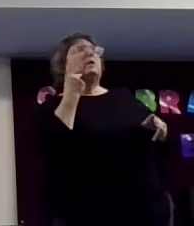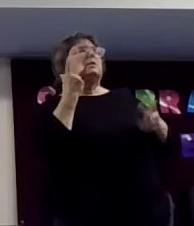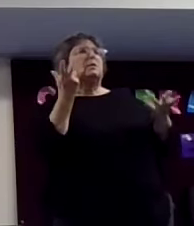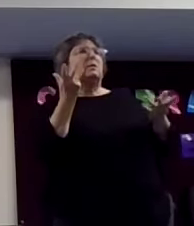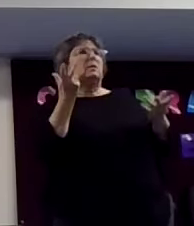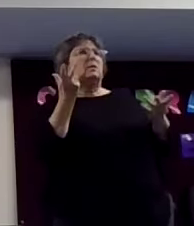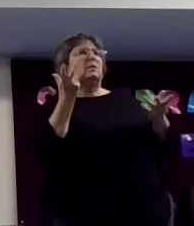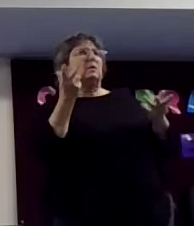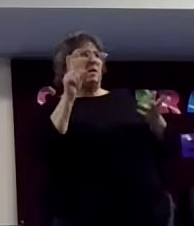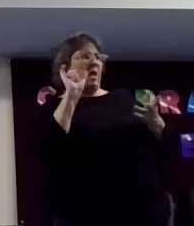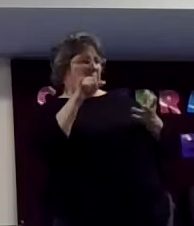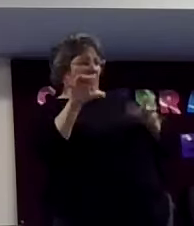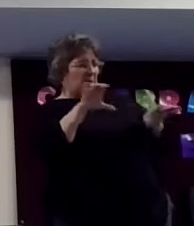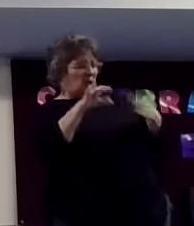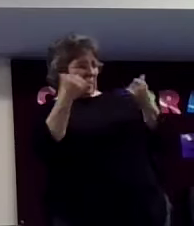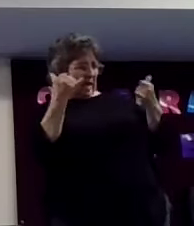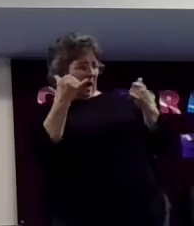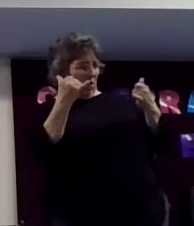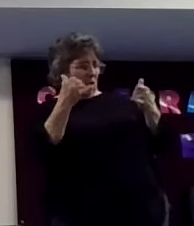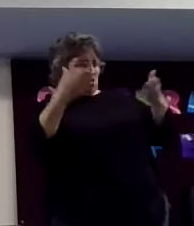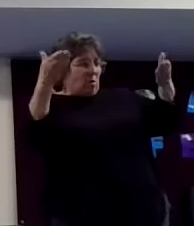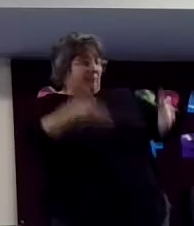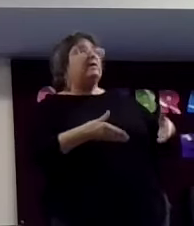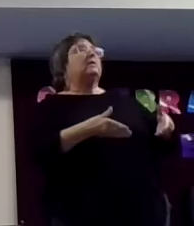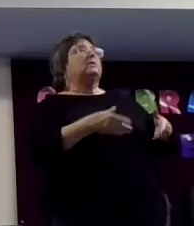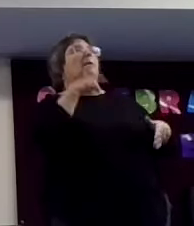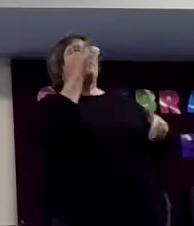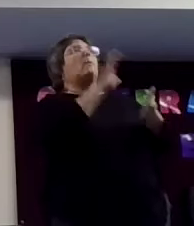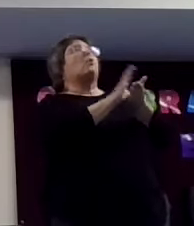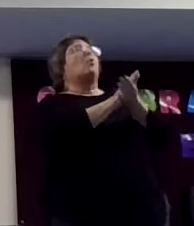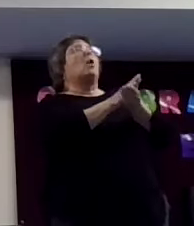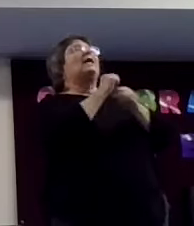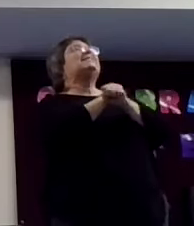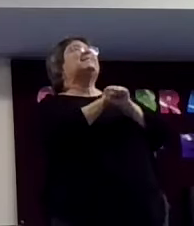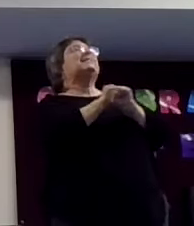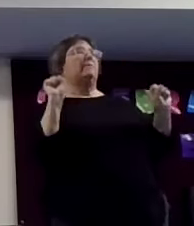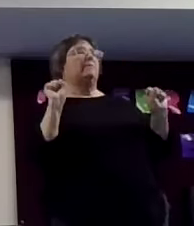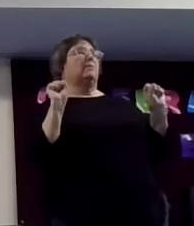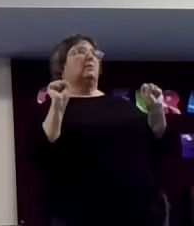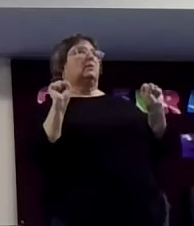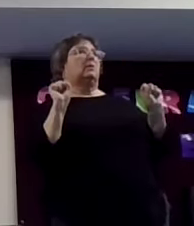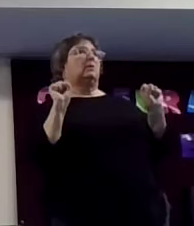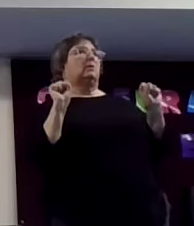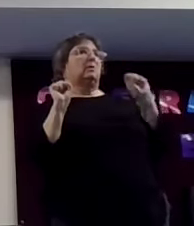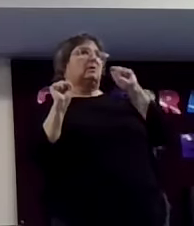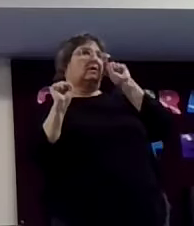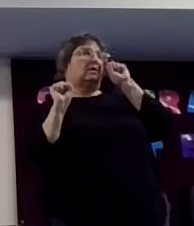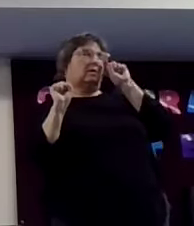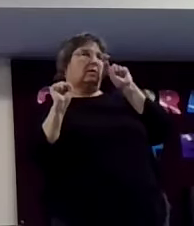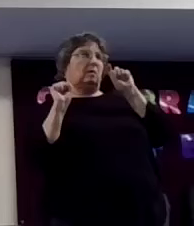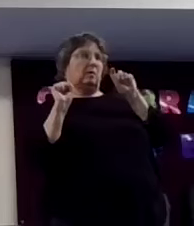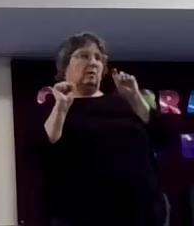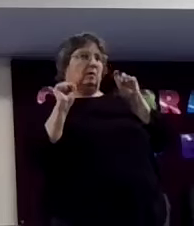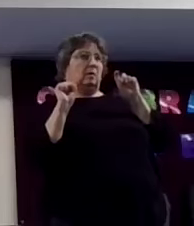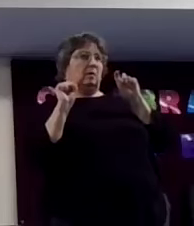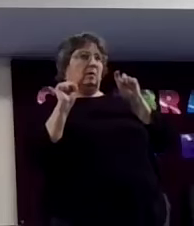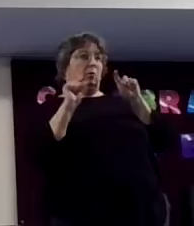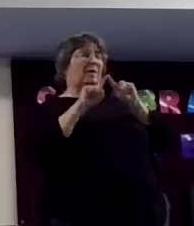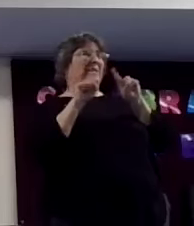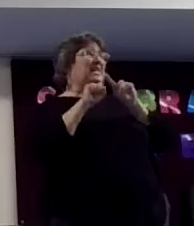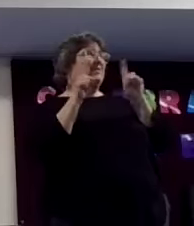or that's being done now to convince them that public schools are a lot safer thing with the amount